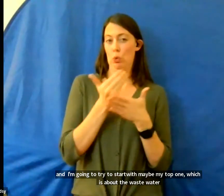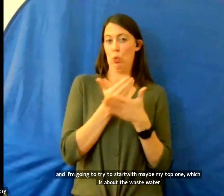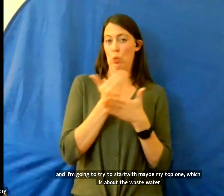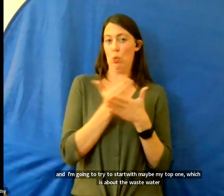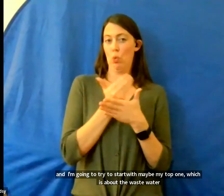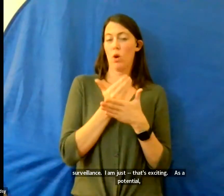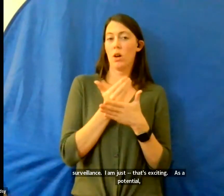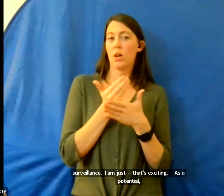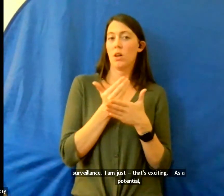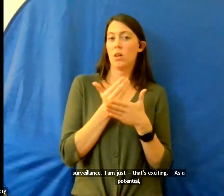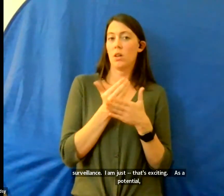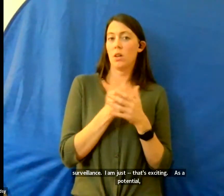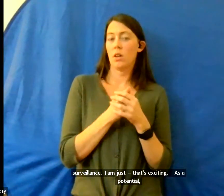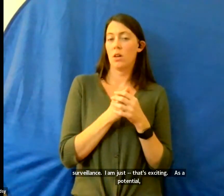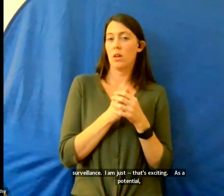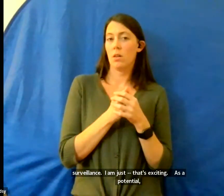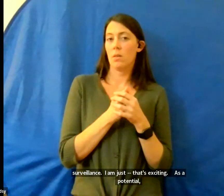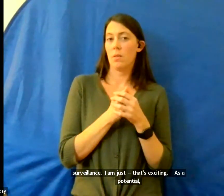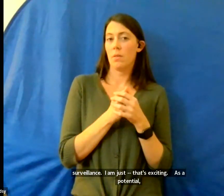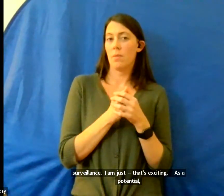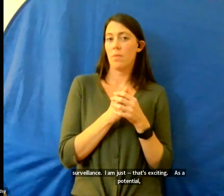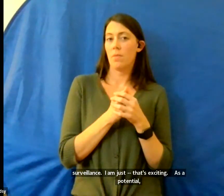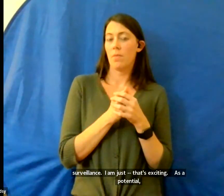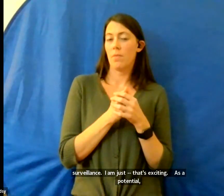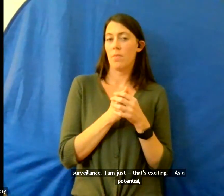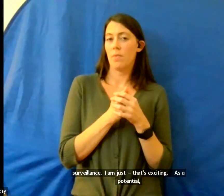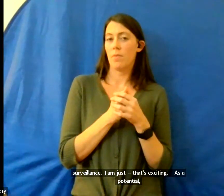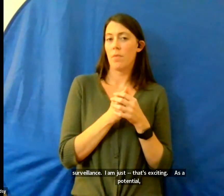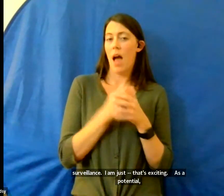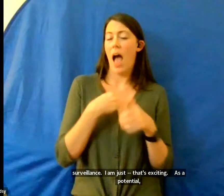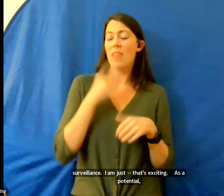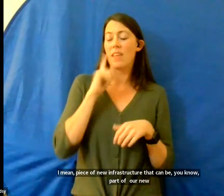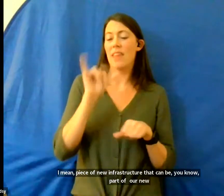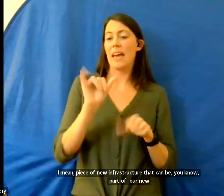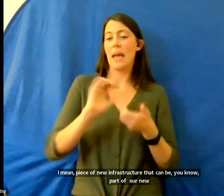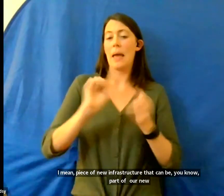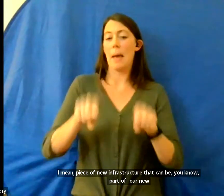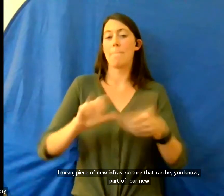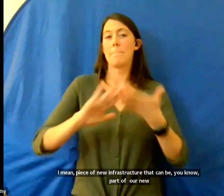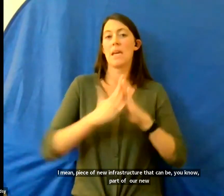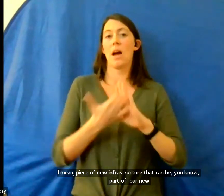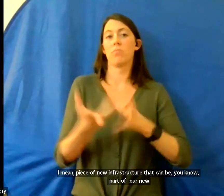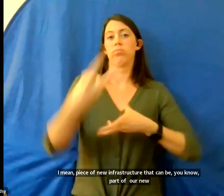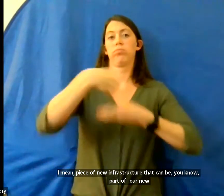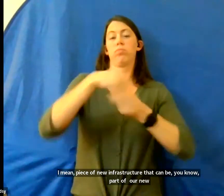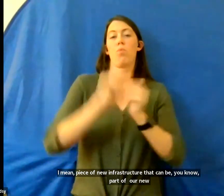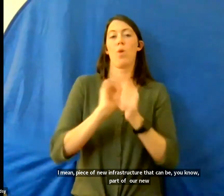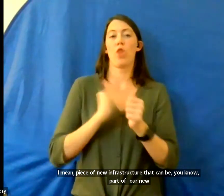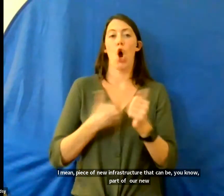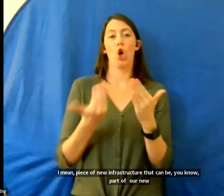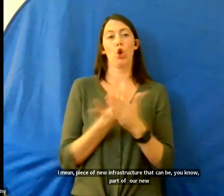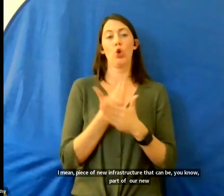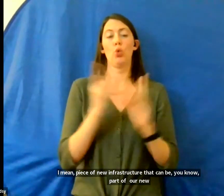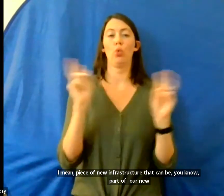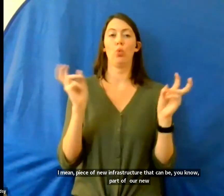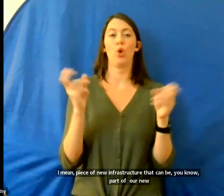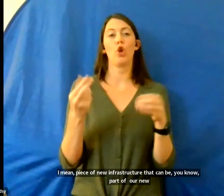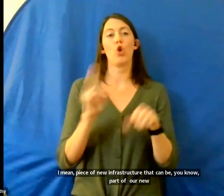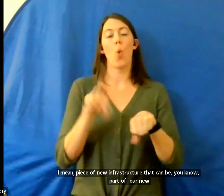be, you know, part of our new normal, as you said. I'm curious right now, are